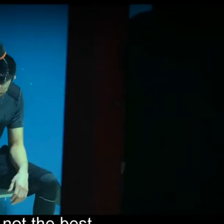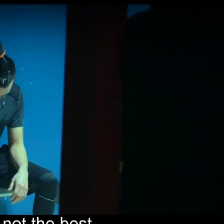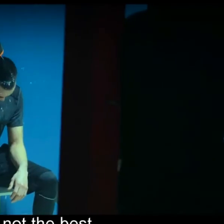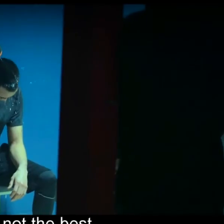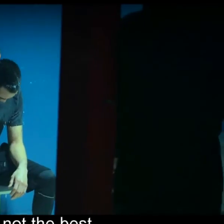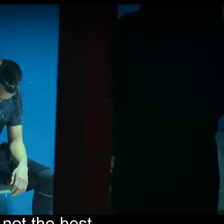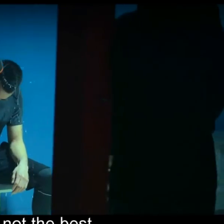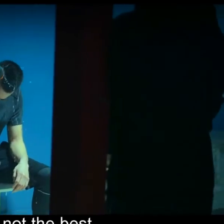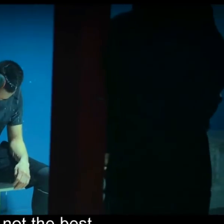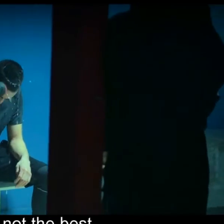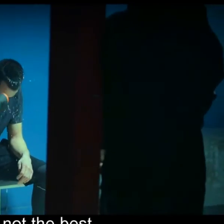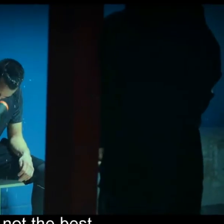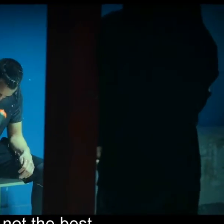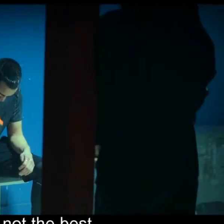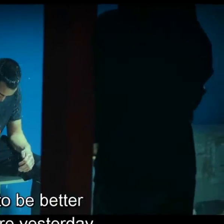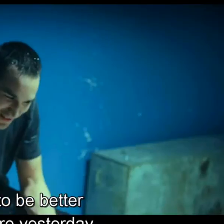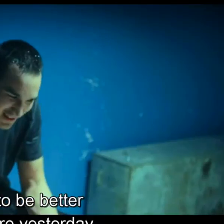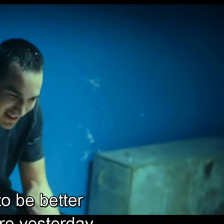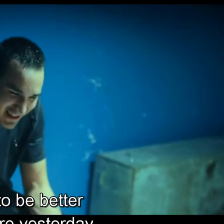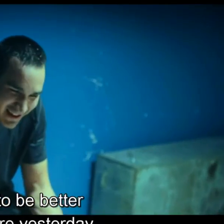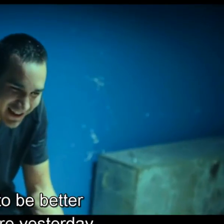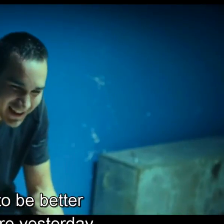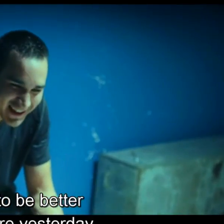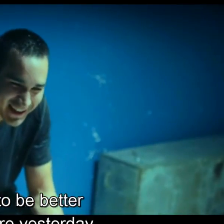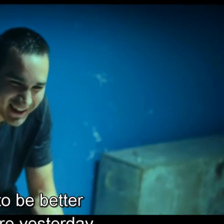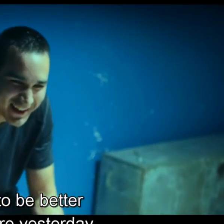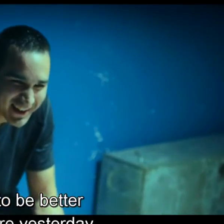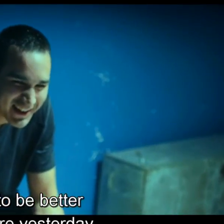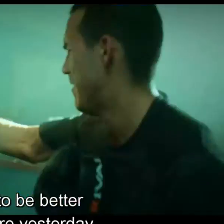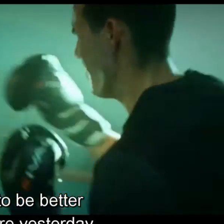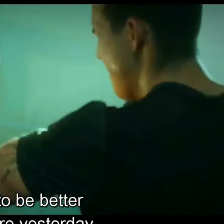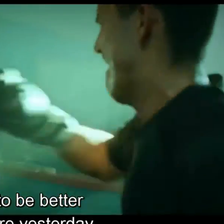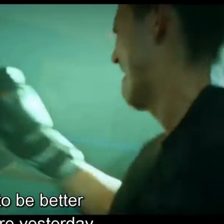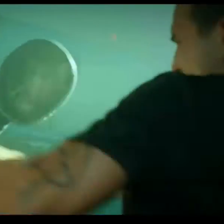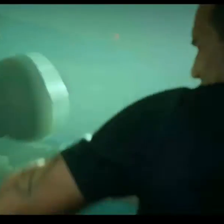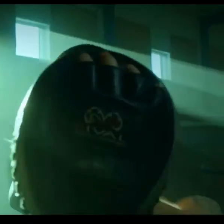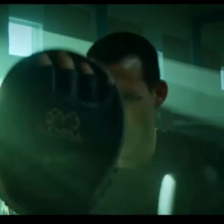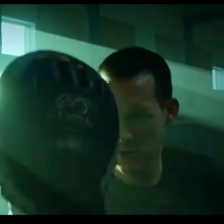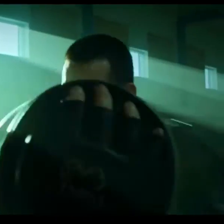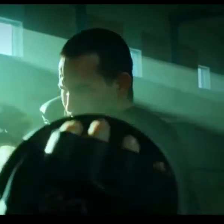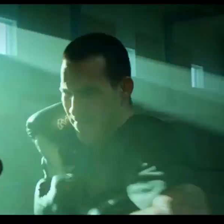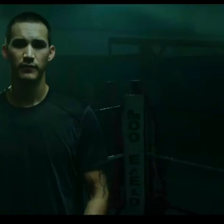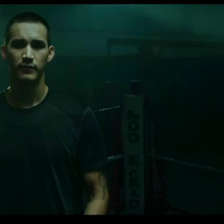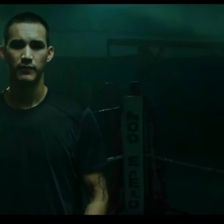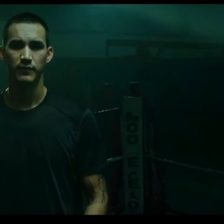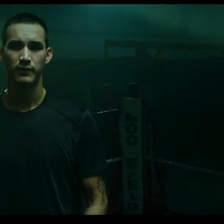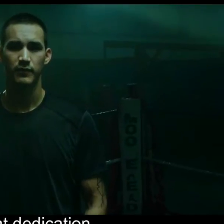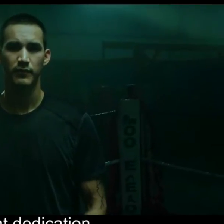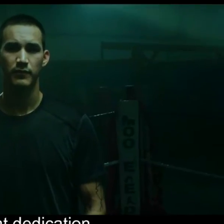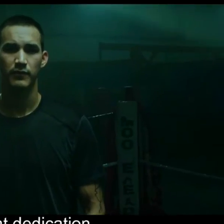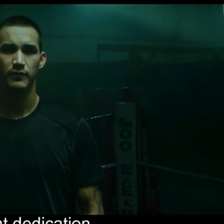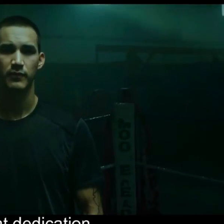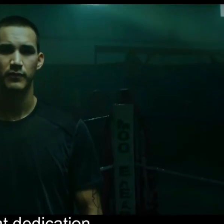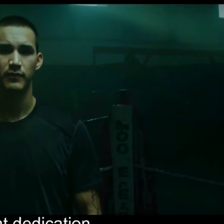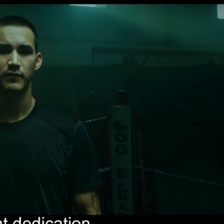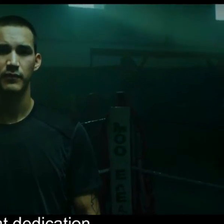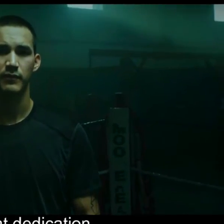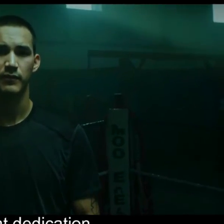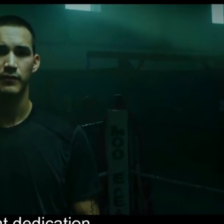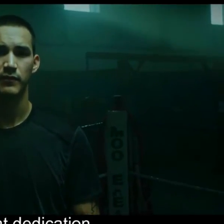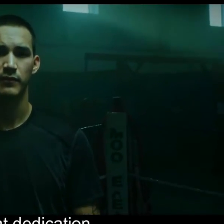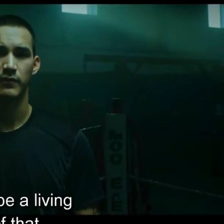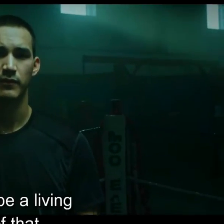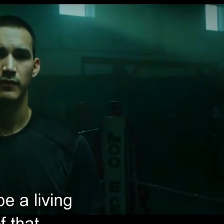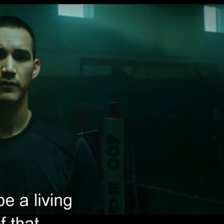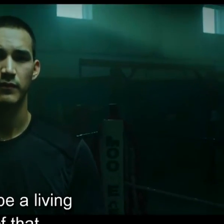If you want to be, not the best, but if you want to be better than who you were yesterday, it really takes that